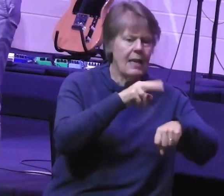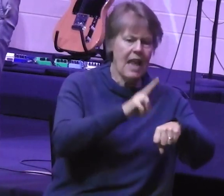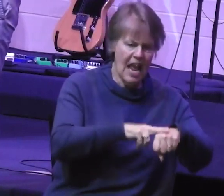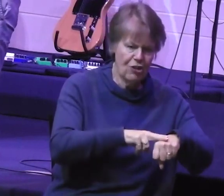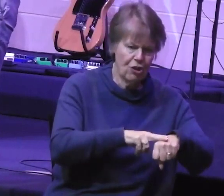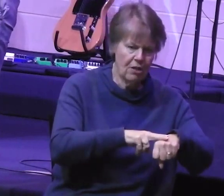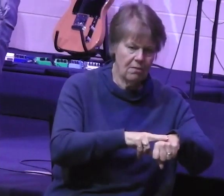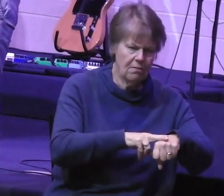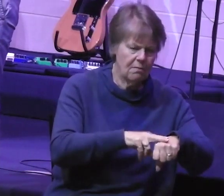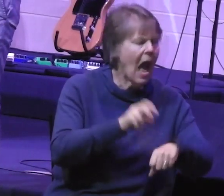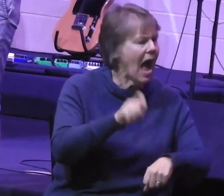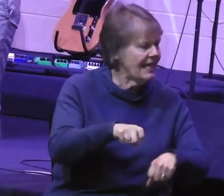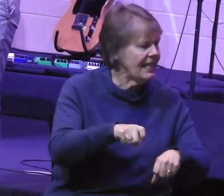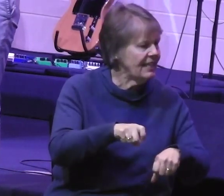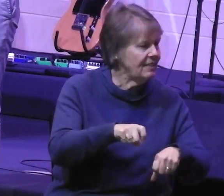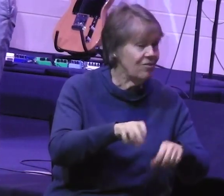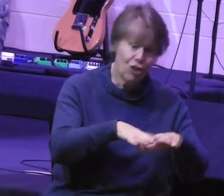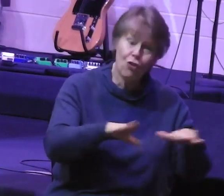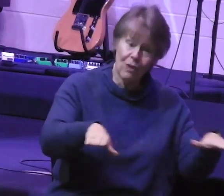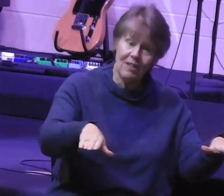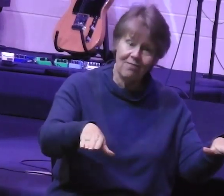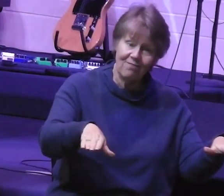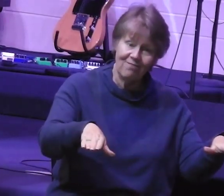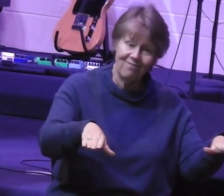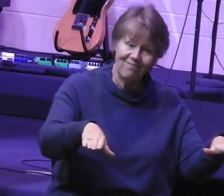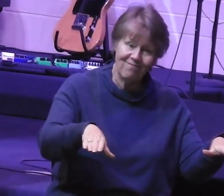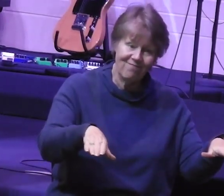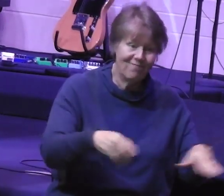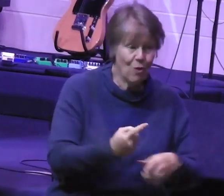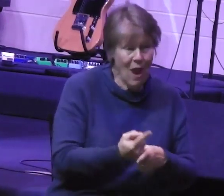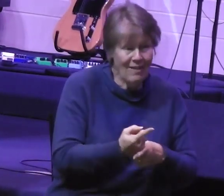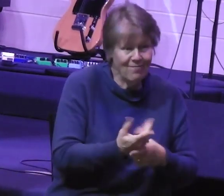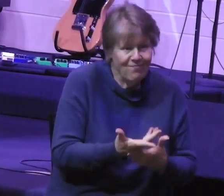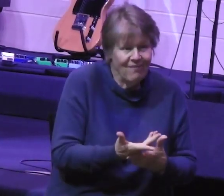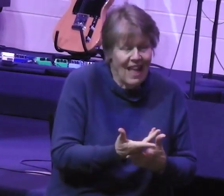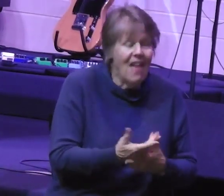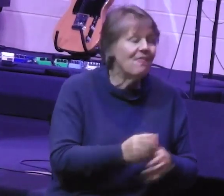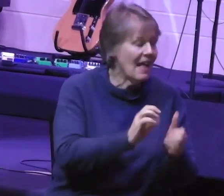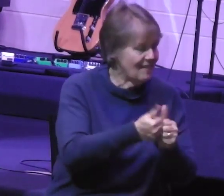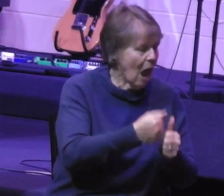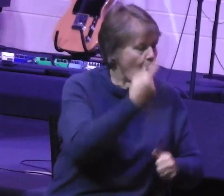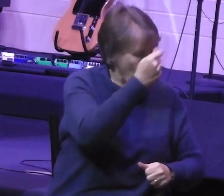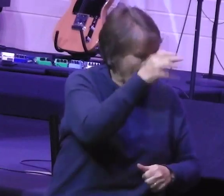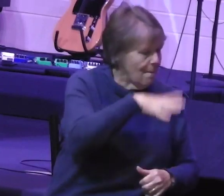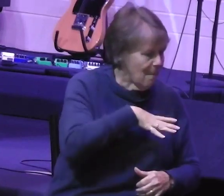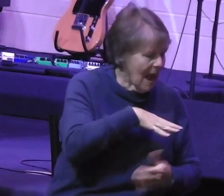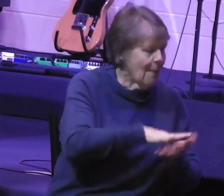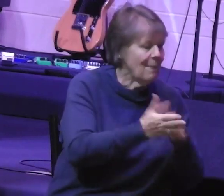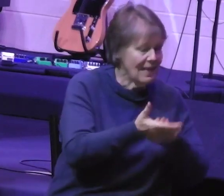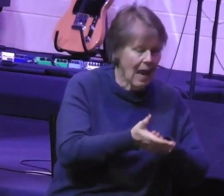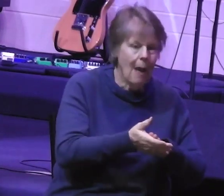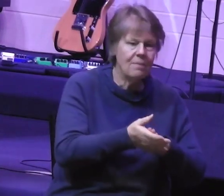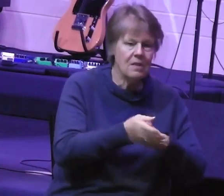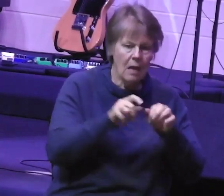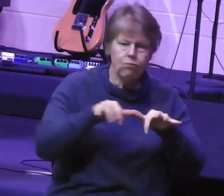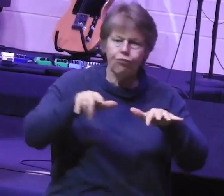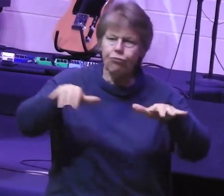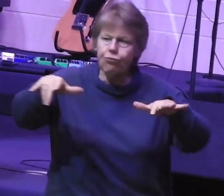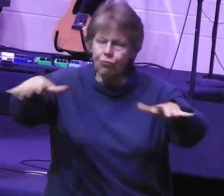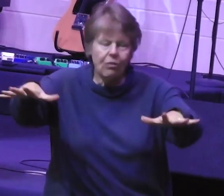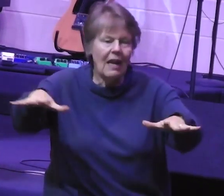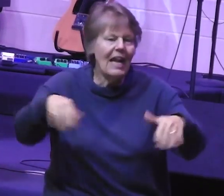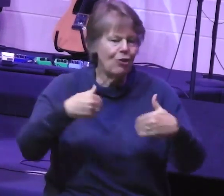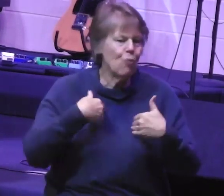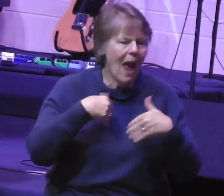need some kids, right? It's kind of, that's the implication. The way one guy turns into a great nation is they have kids, and the kids have kids, and the kids have kids,